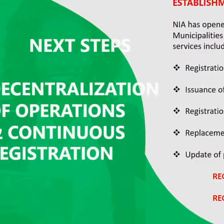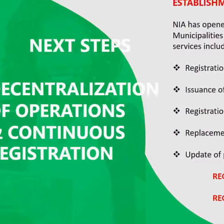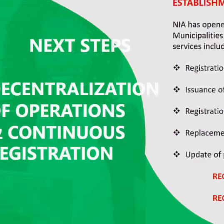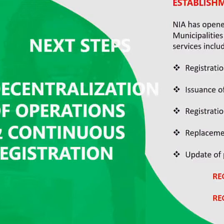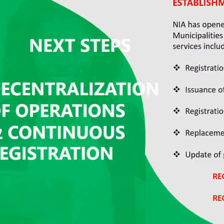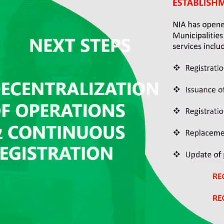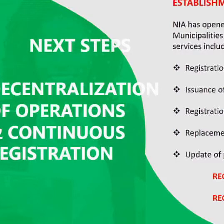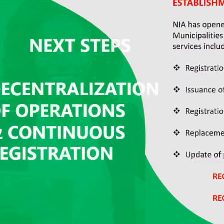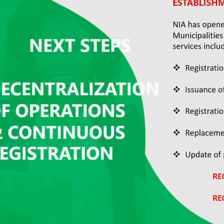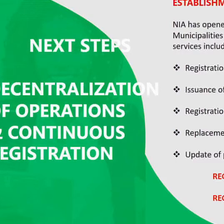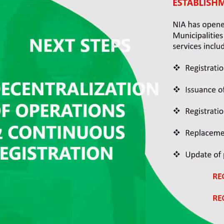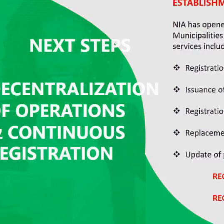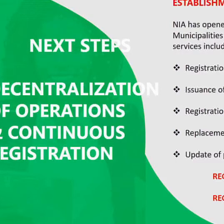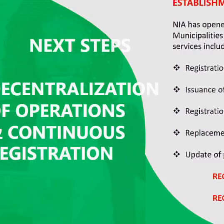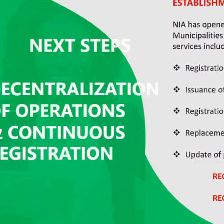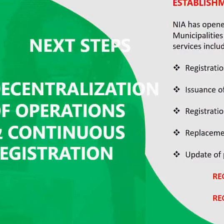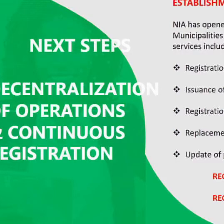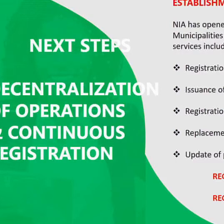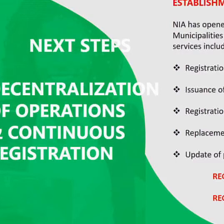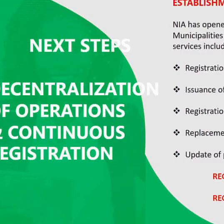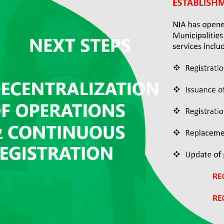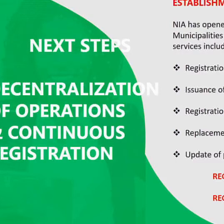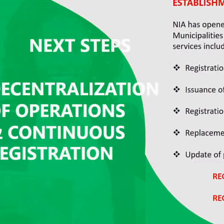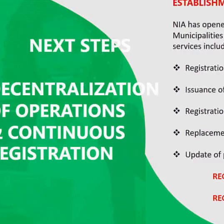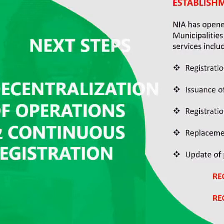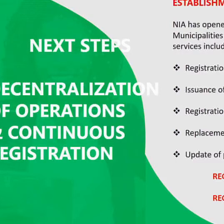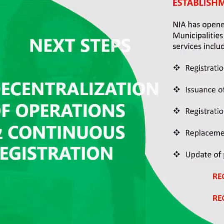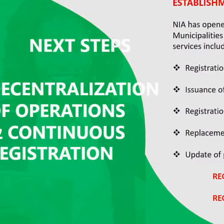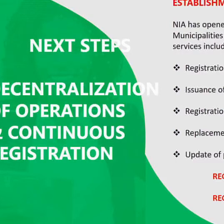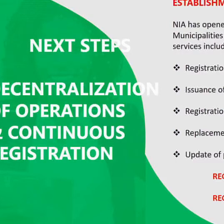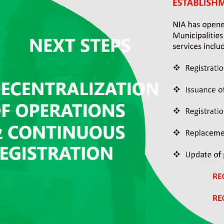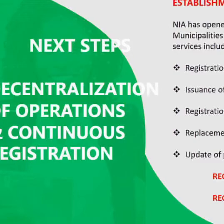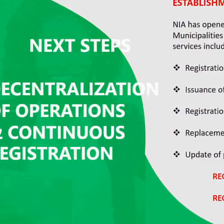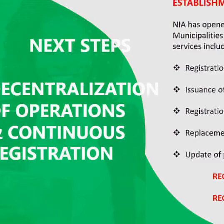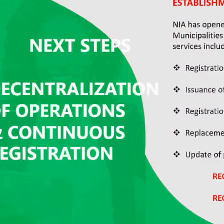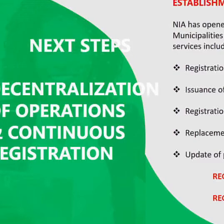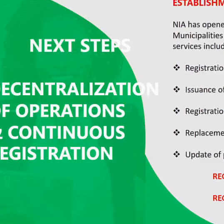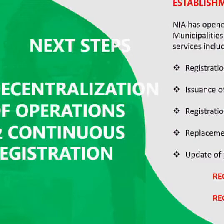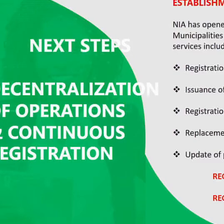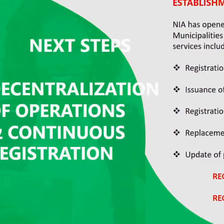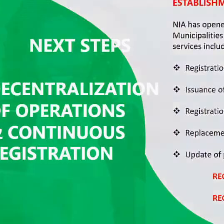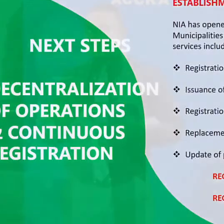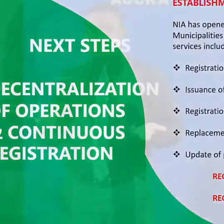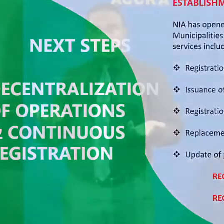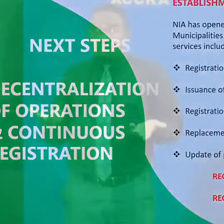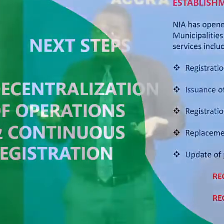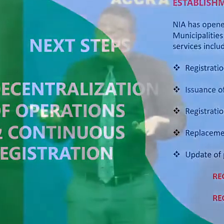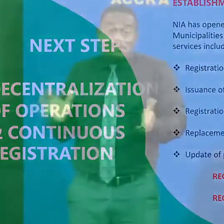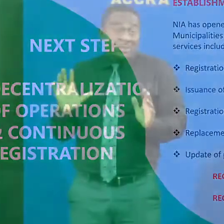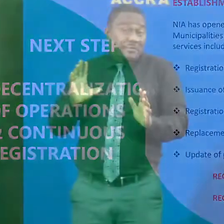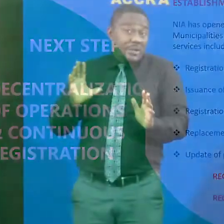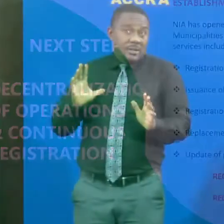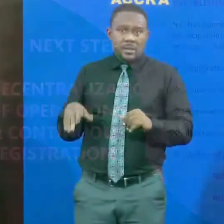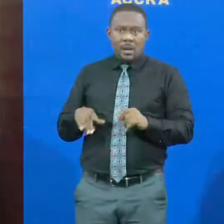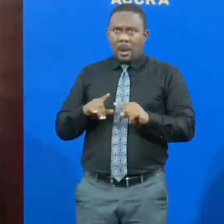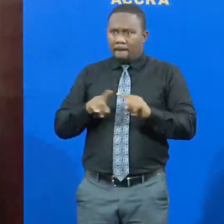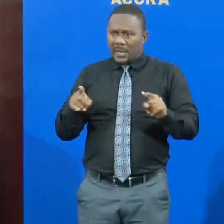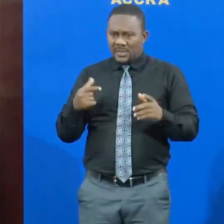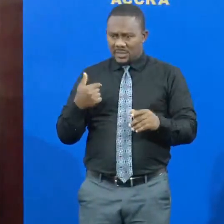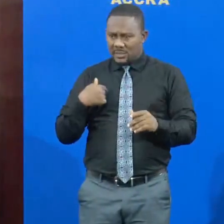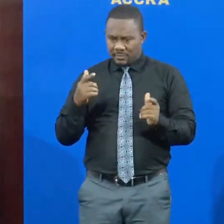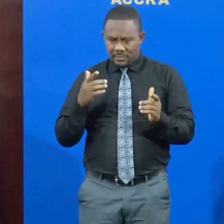If one goes to register, update their record, say digital address or residential address, it is at no fee. But if one goes to update a record